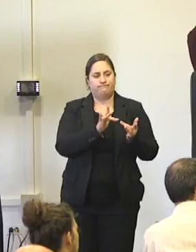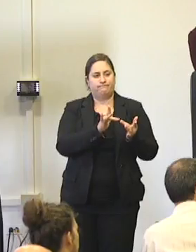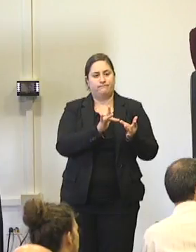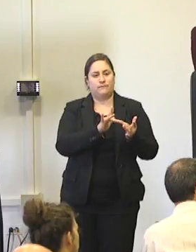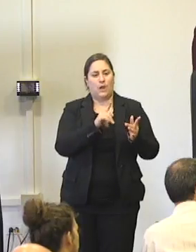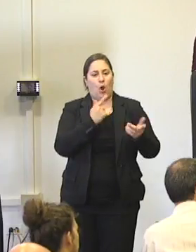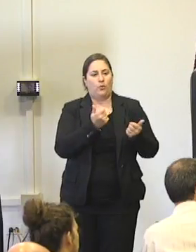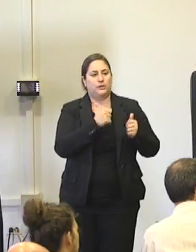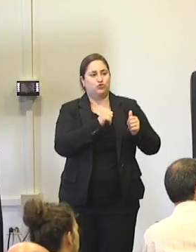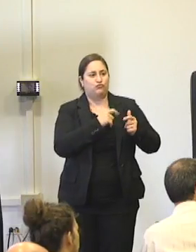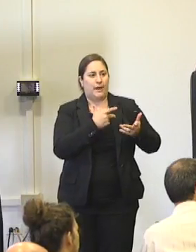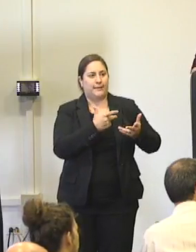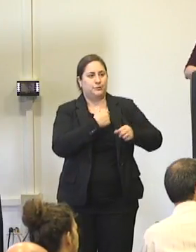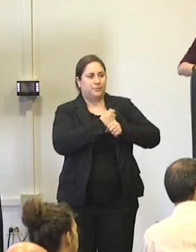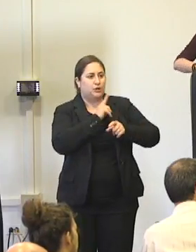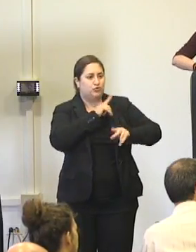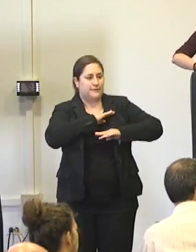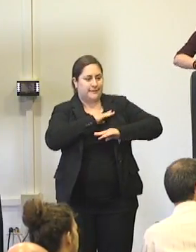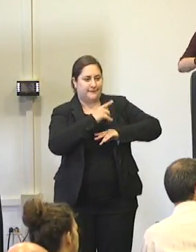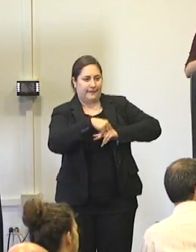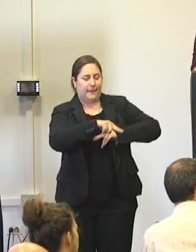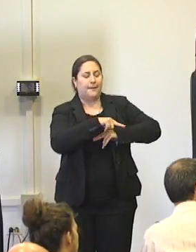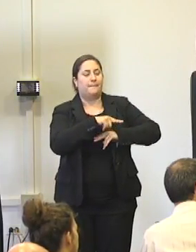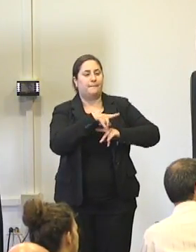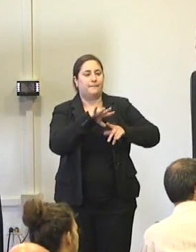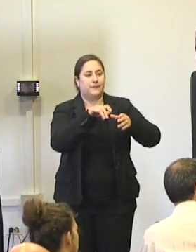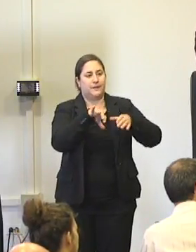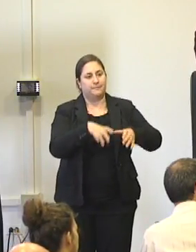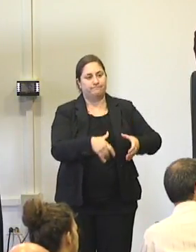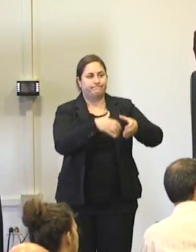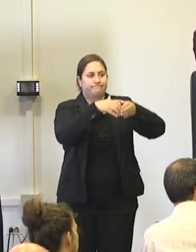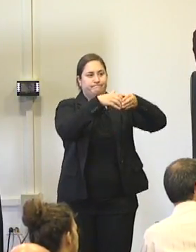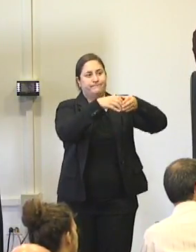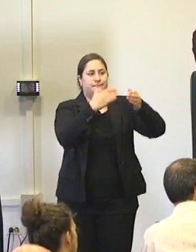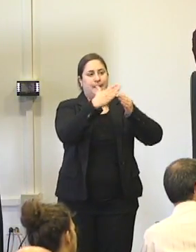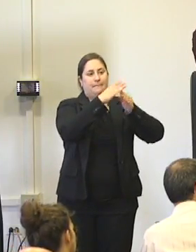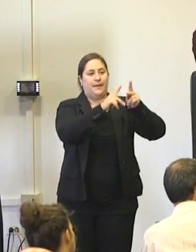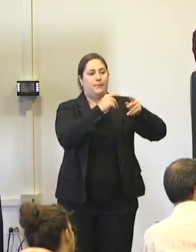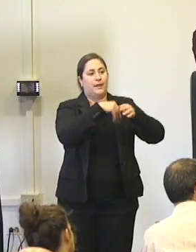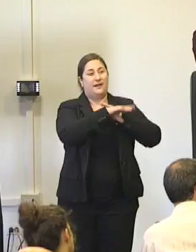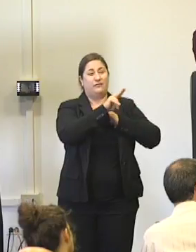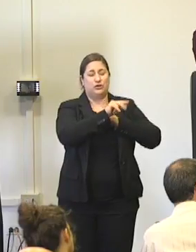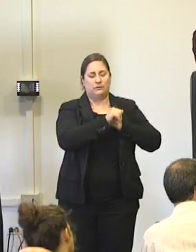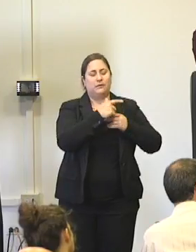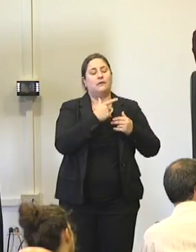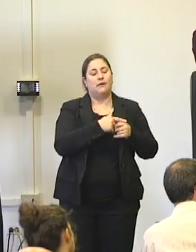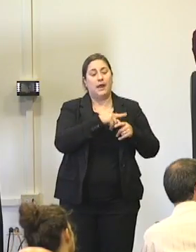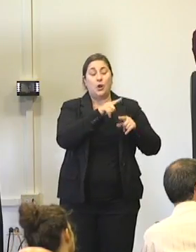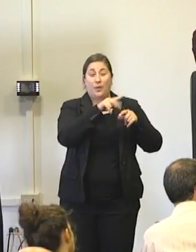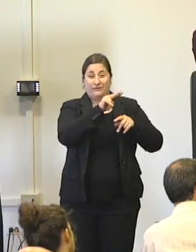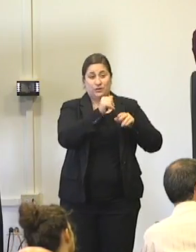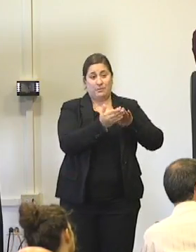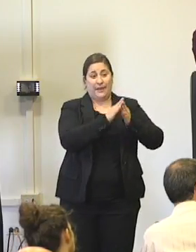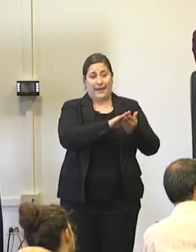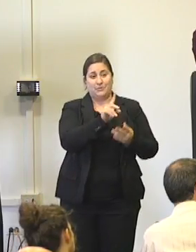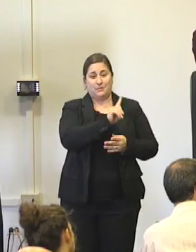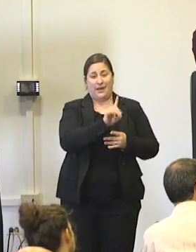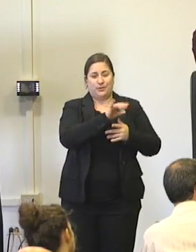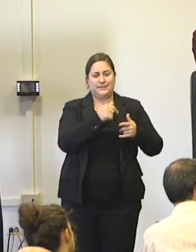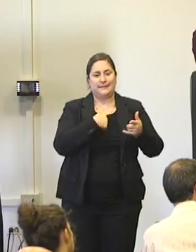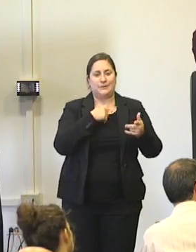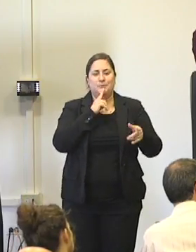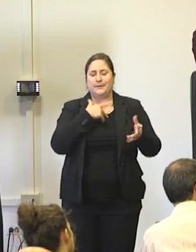and pleasing them, the elites in Virginia. And he did less well when Virginia democratized and there was a new set of